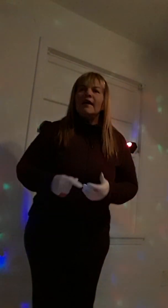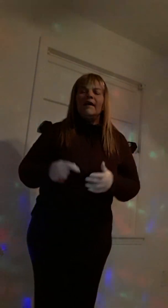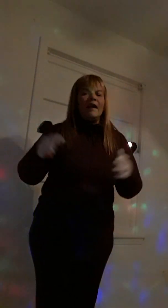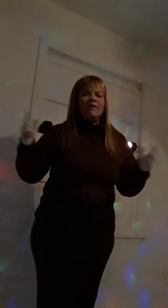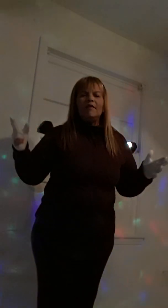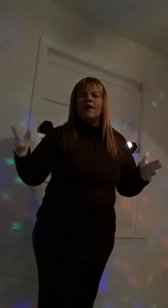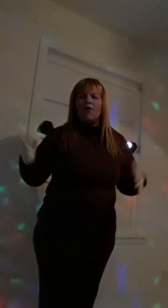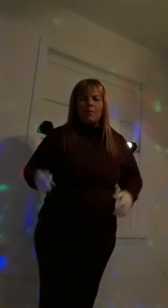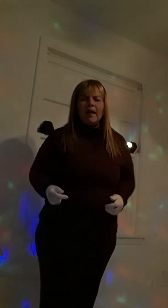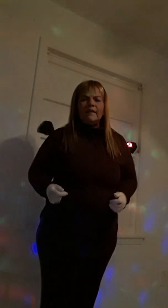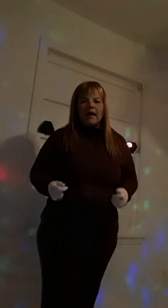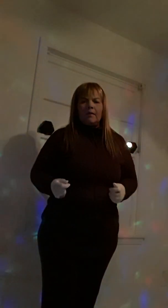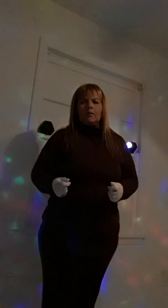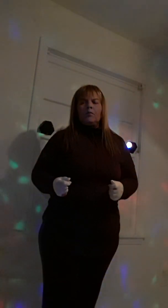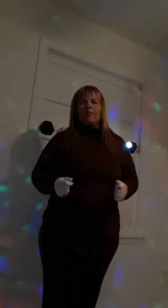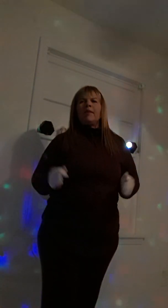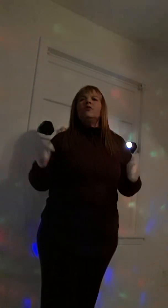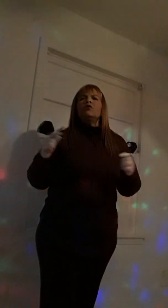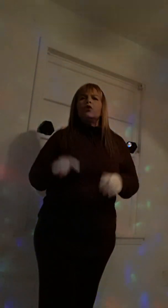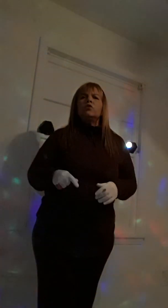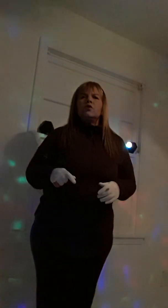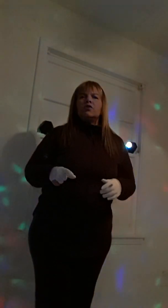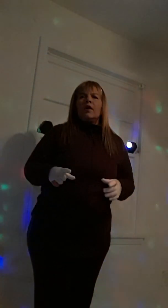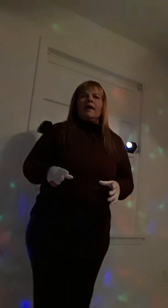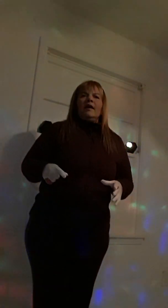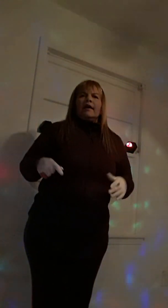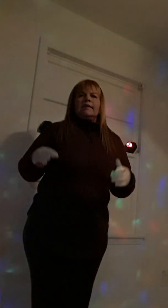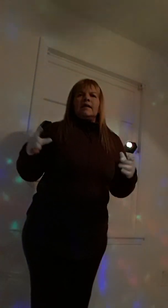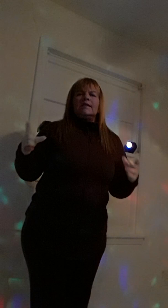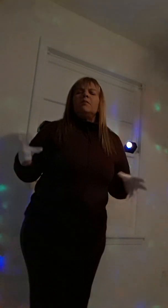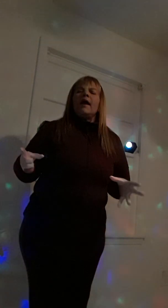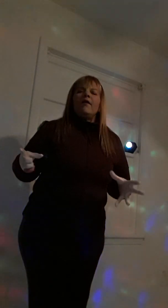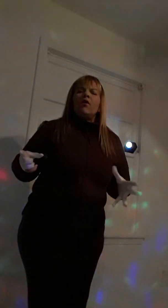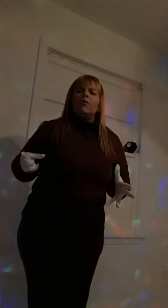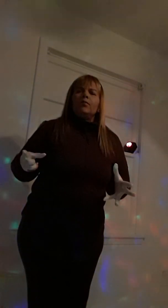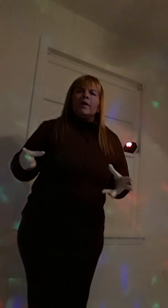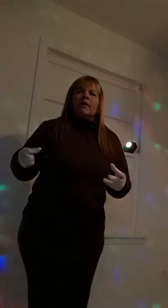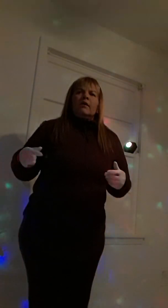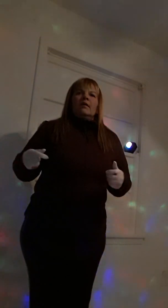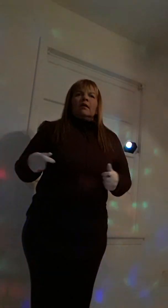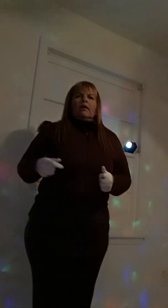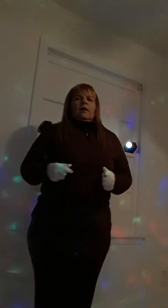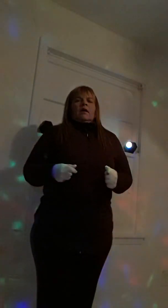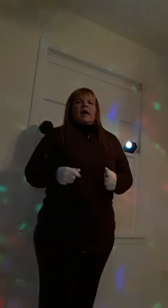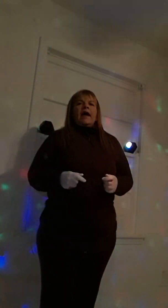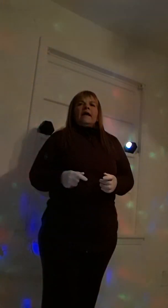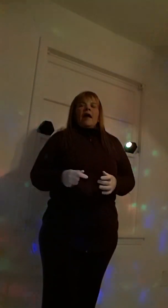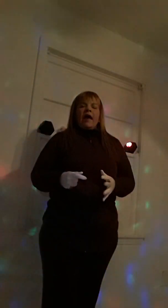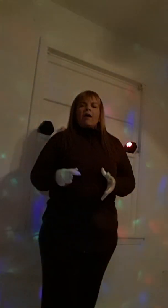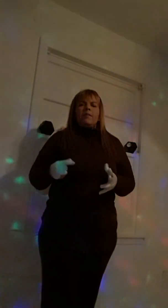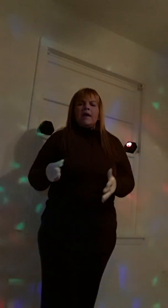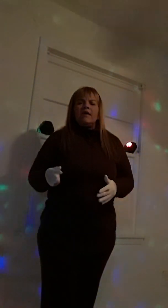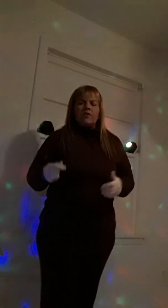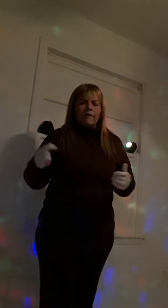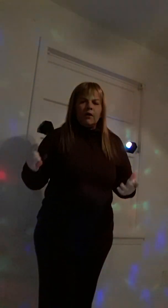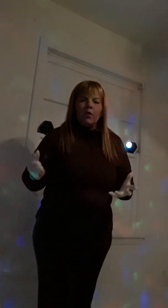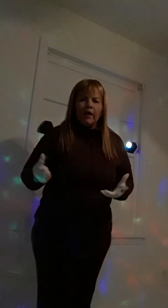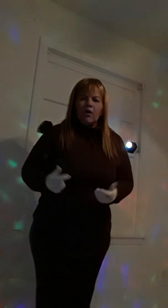la Biblia completa, vemos nosotros que se ha sembrado. And have been reviewing all